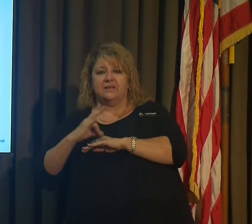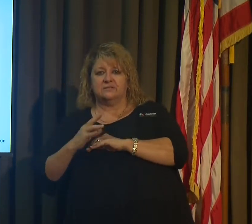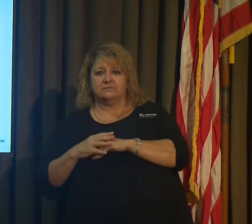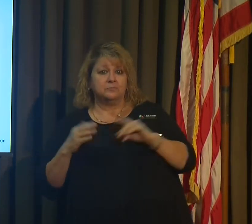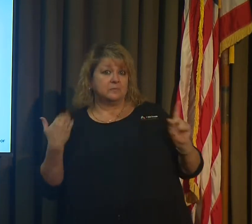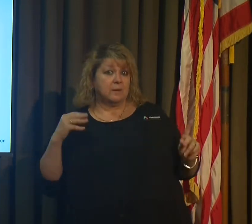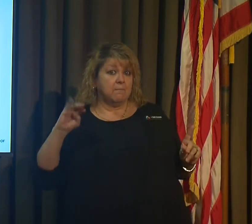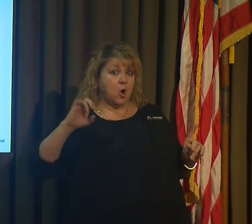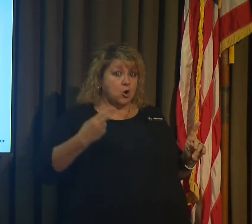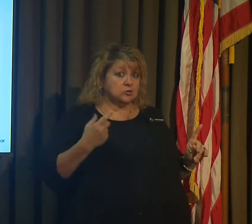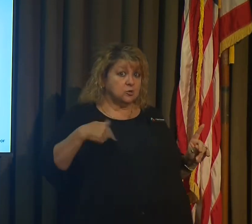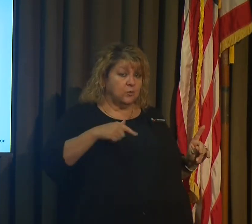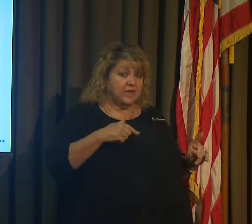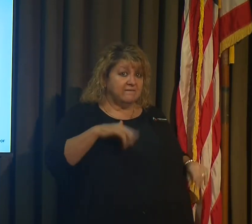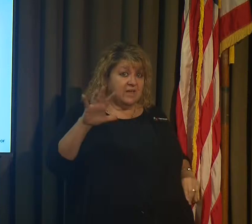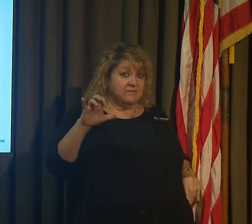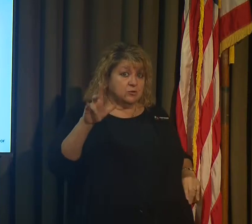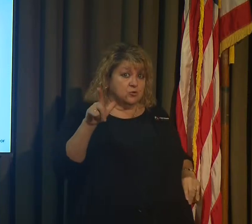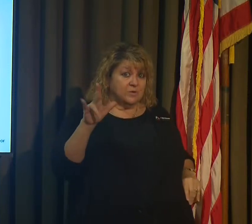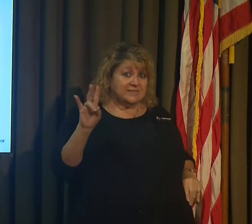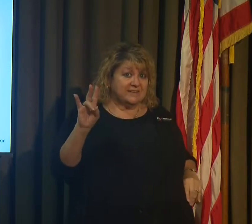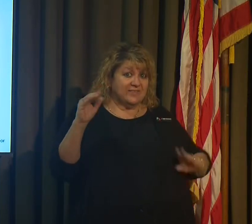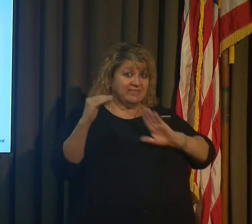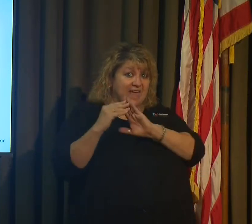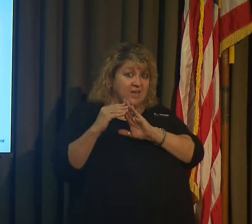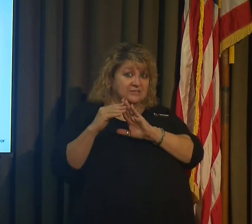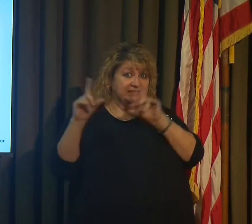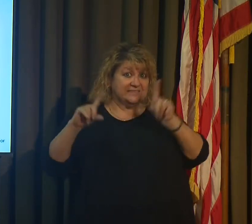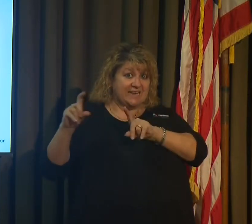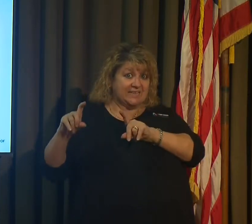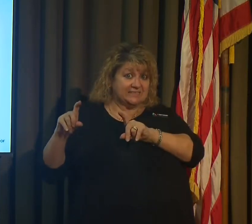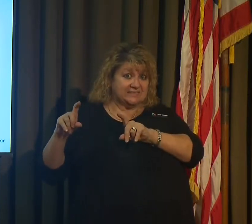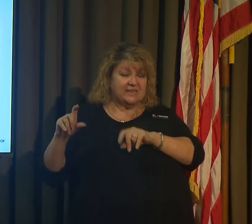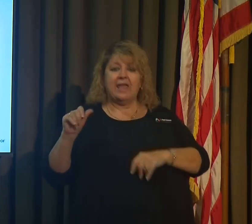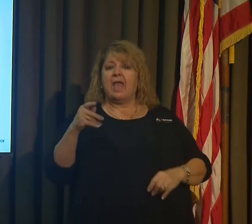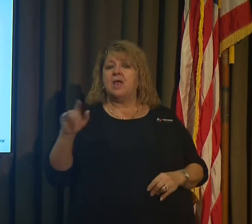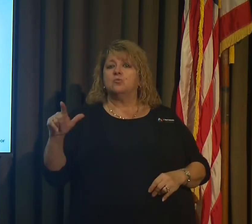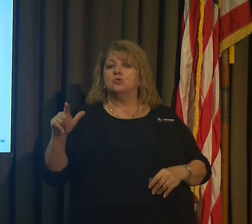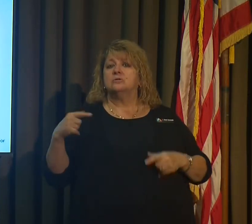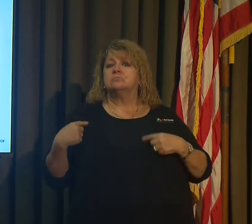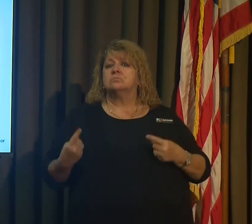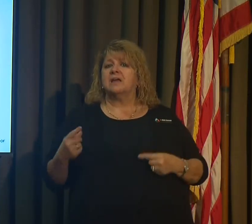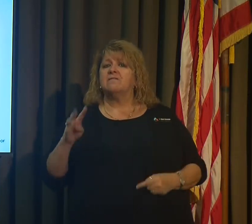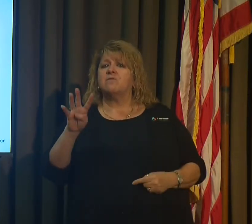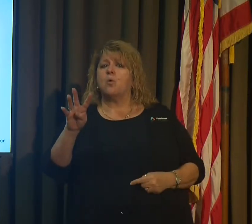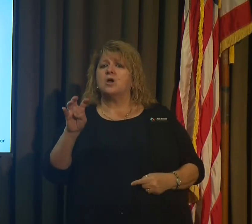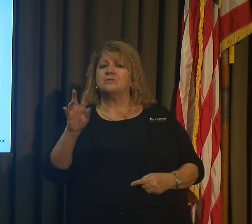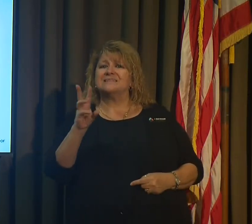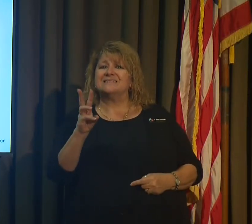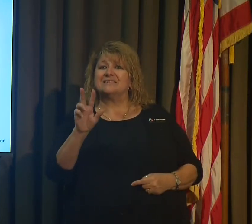governor mentioned, we had 527,000 tests conducted. On April to date, we've reported